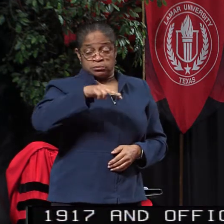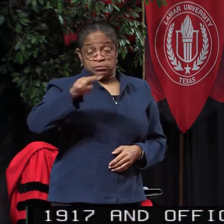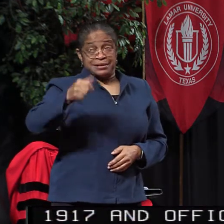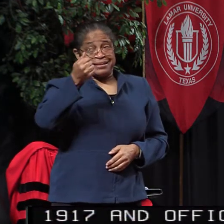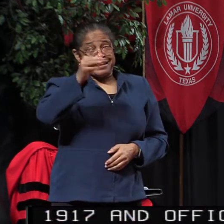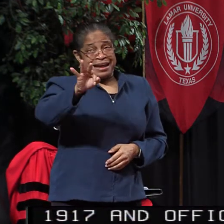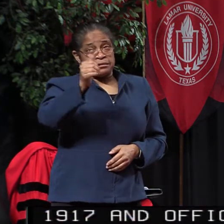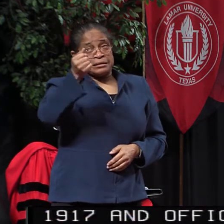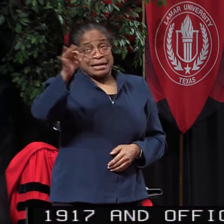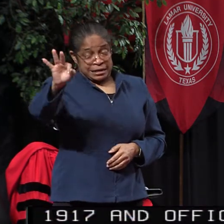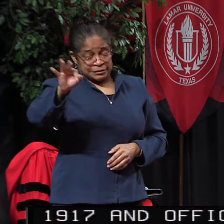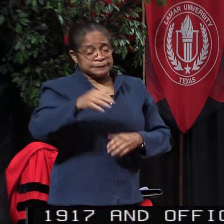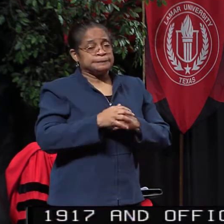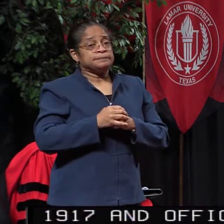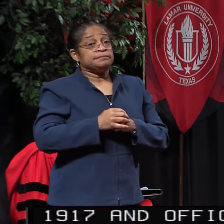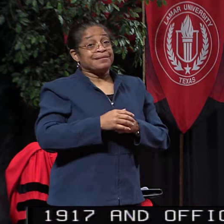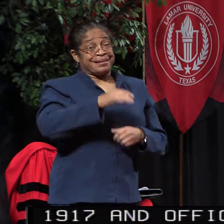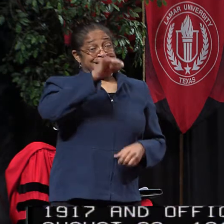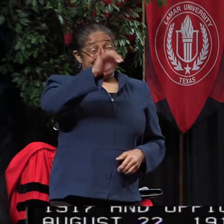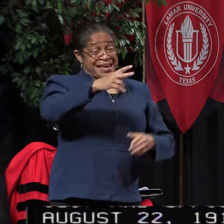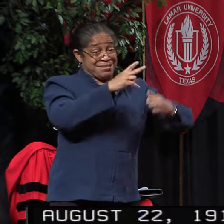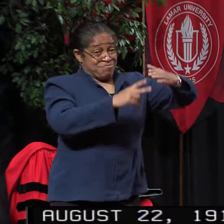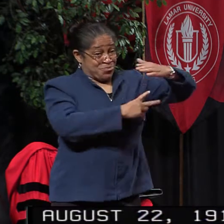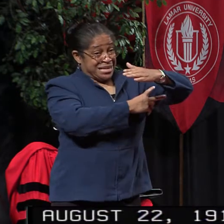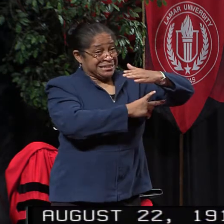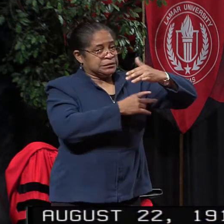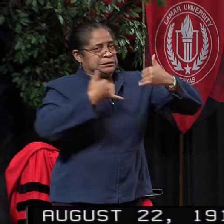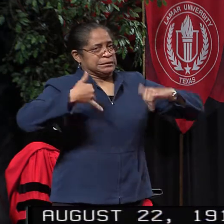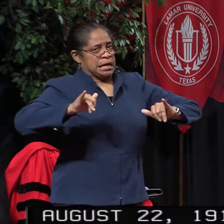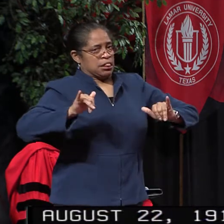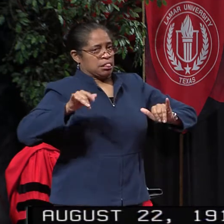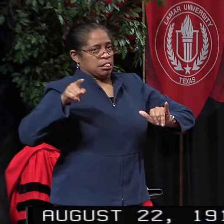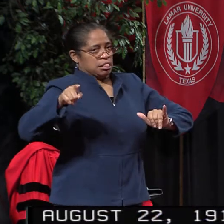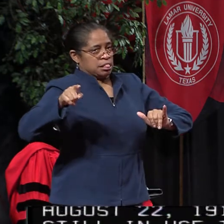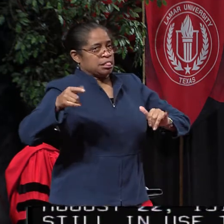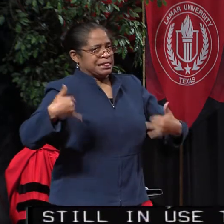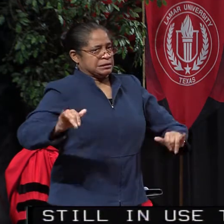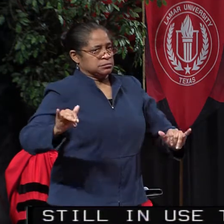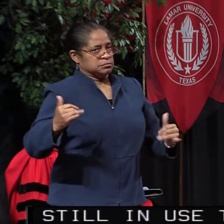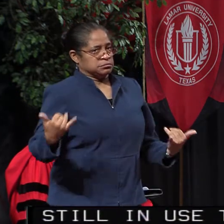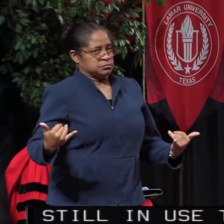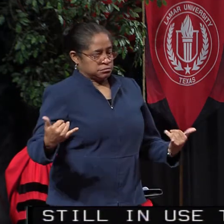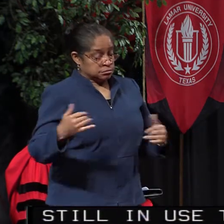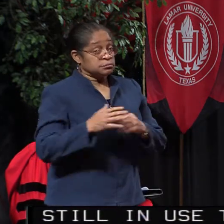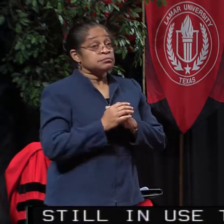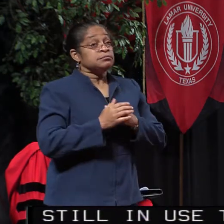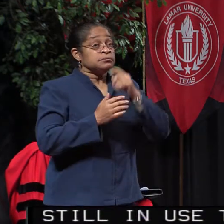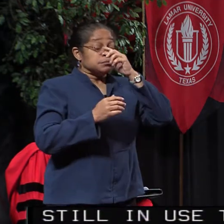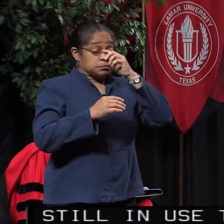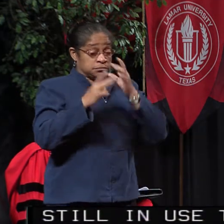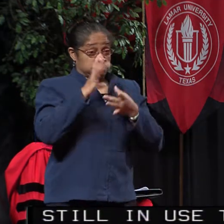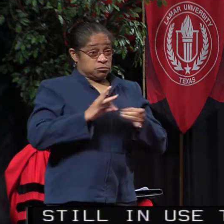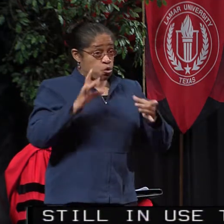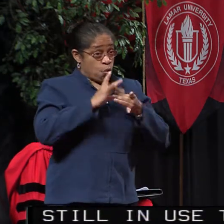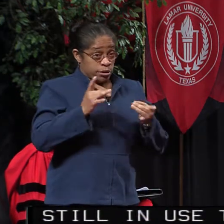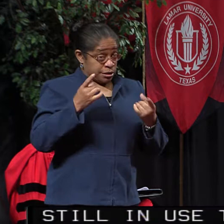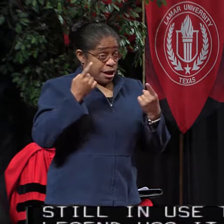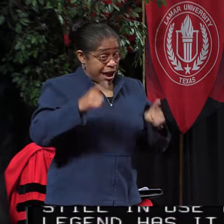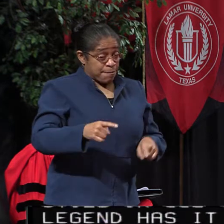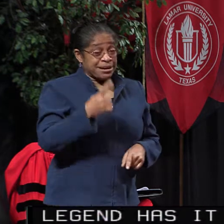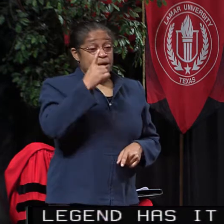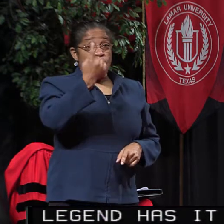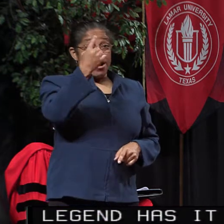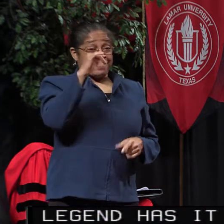22, 1919. That bridge is still in use today. Legend has it that one of the twisted